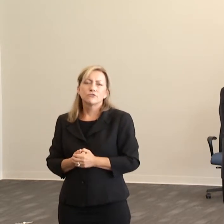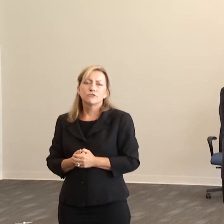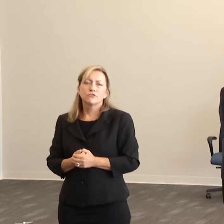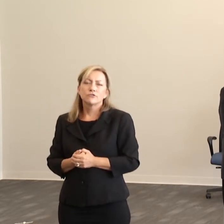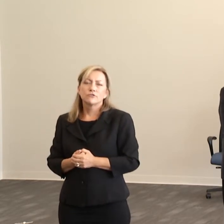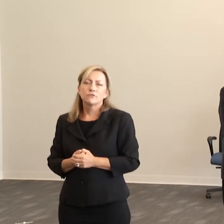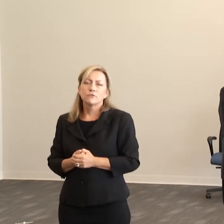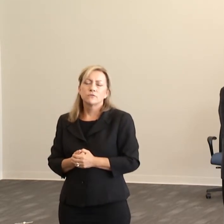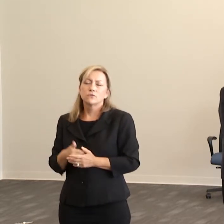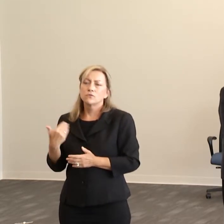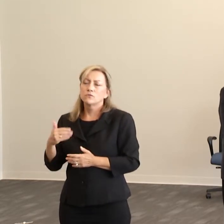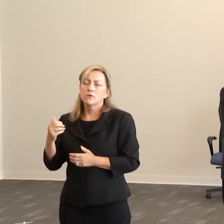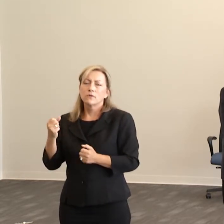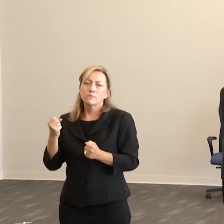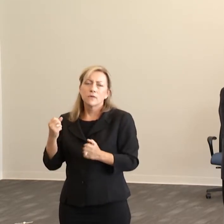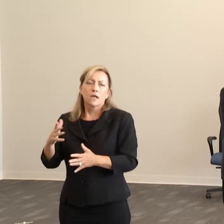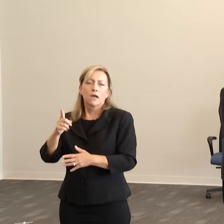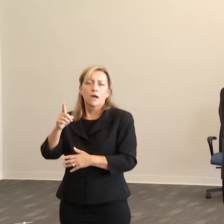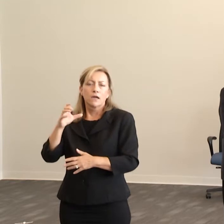Many centuries ago,